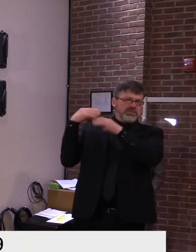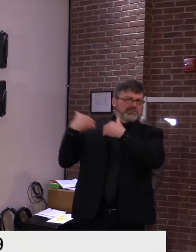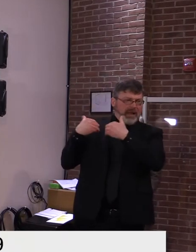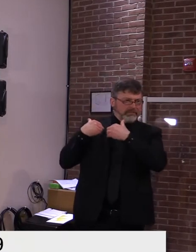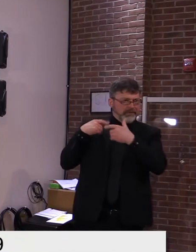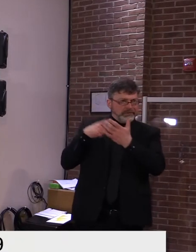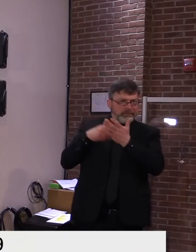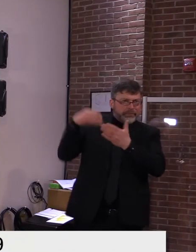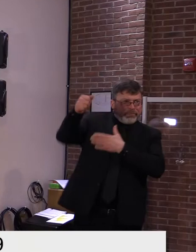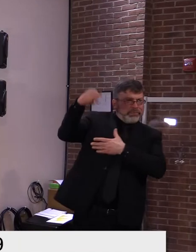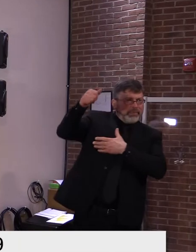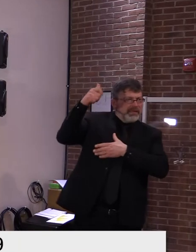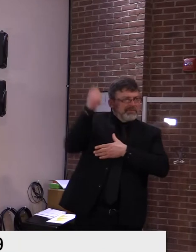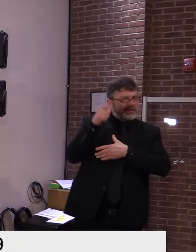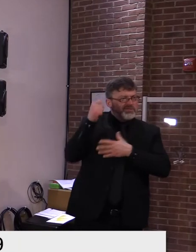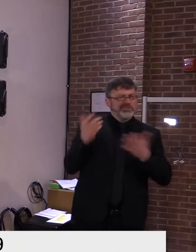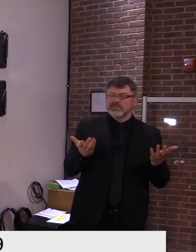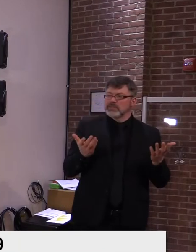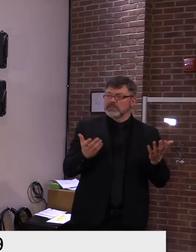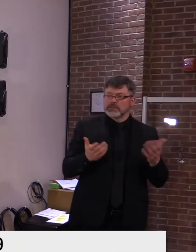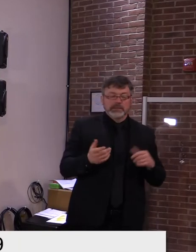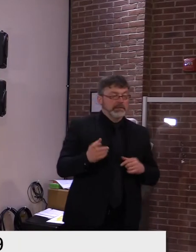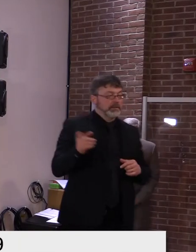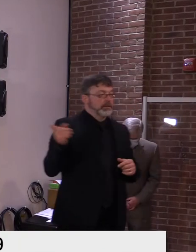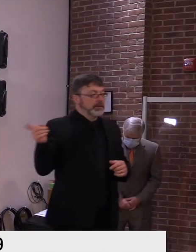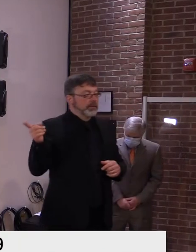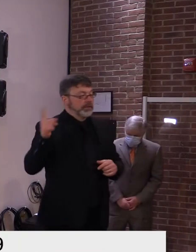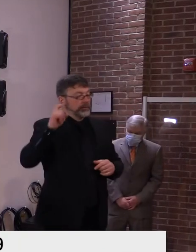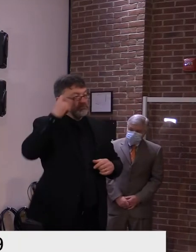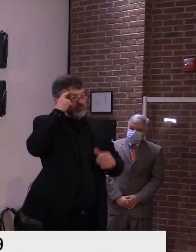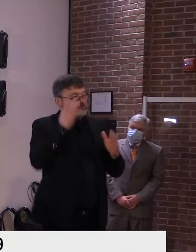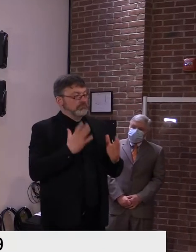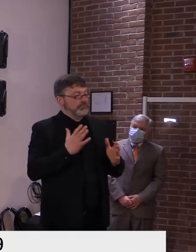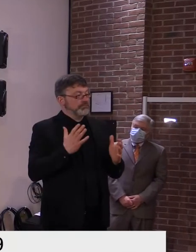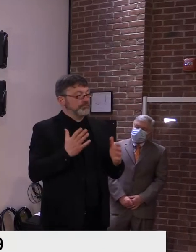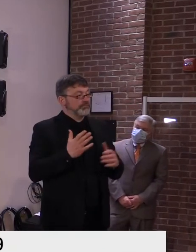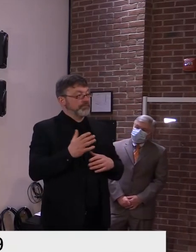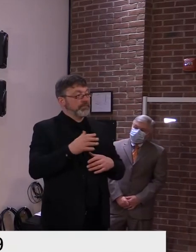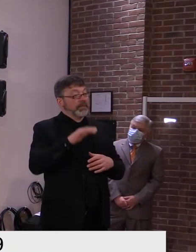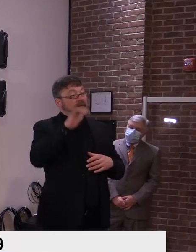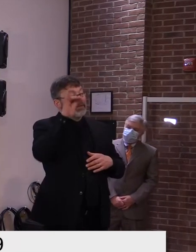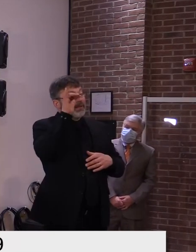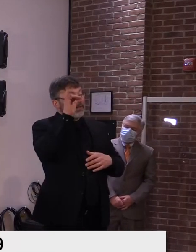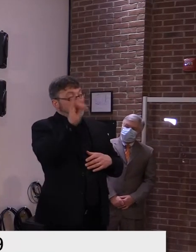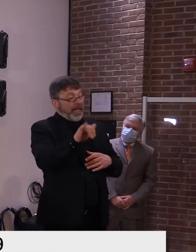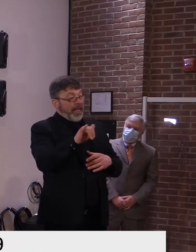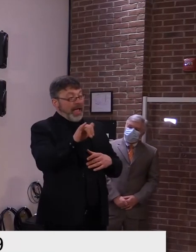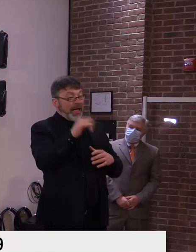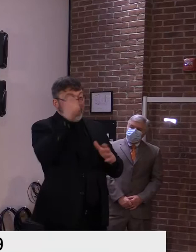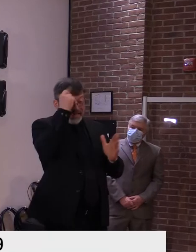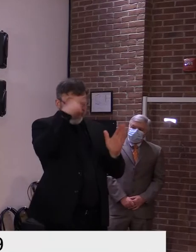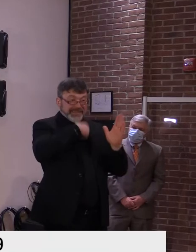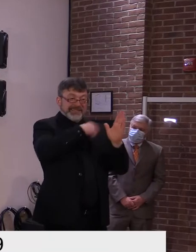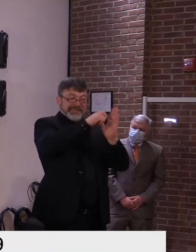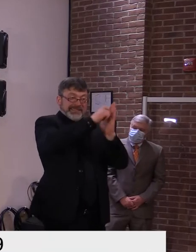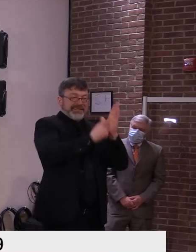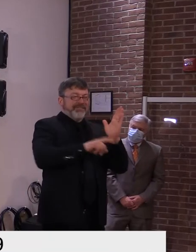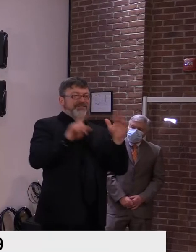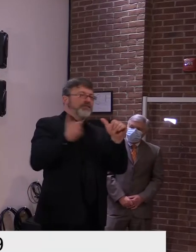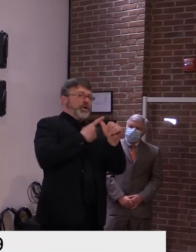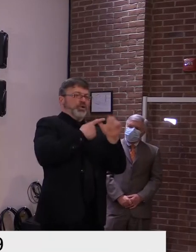don't know what it does and doesn't do for existing employees, but this is a conversation that has to begin